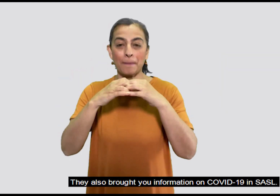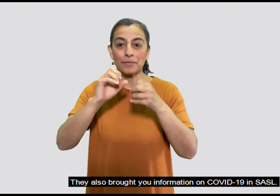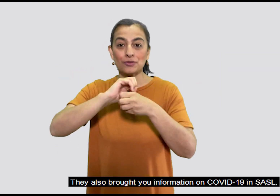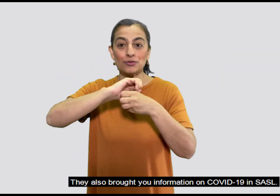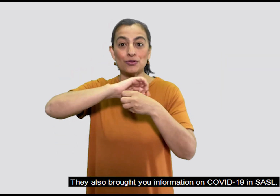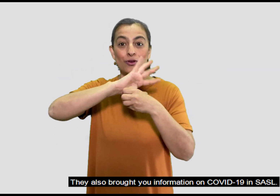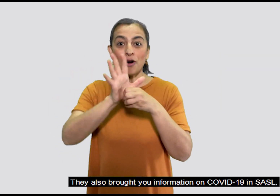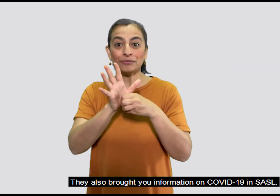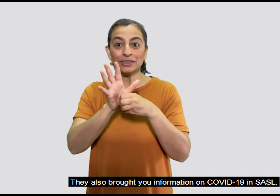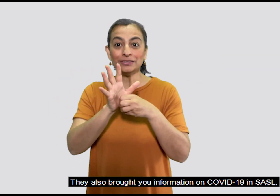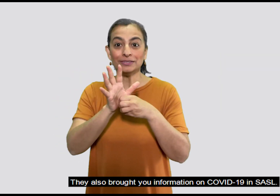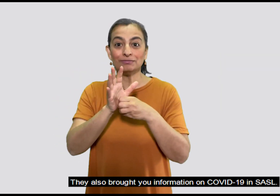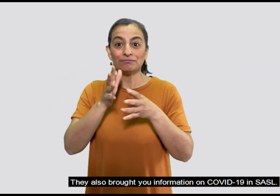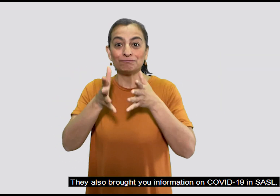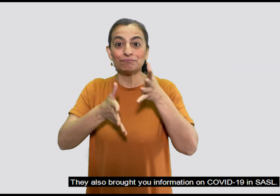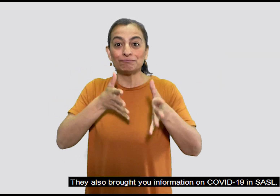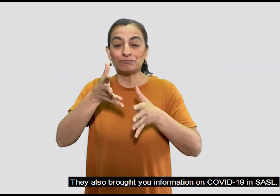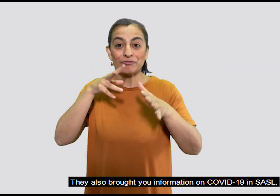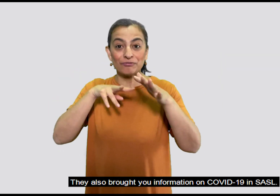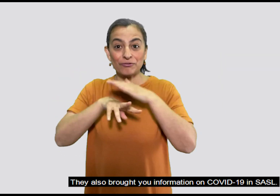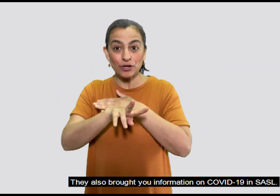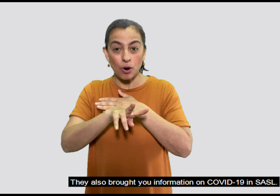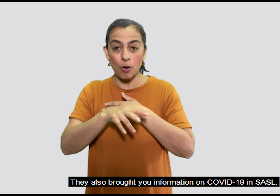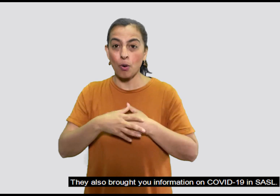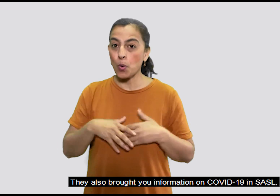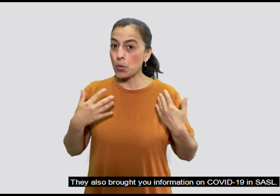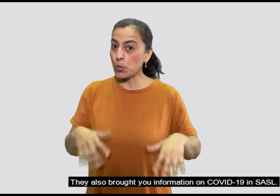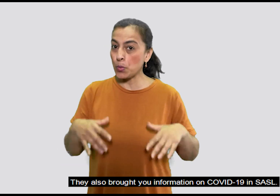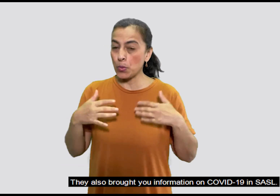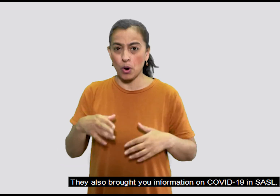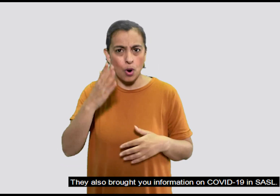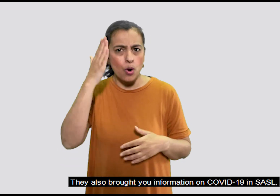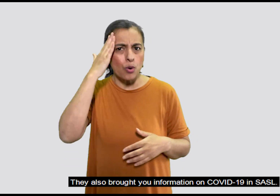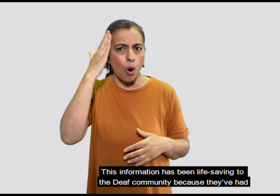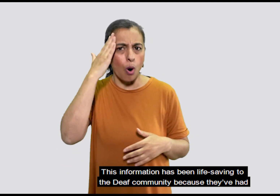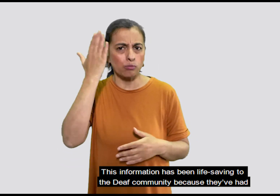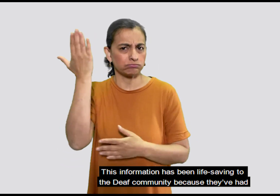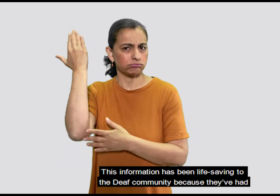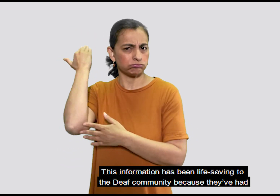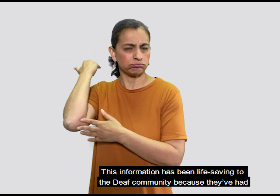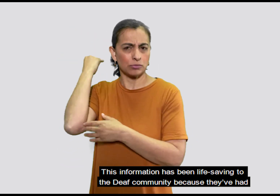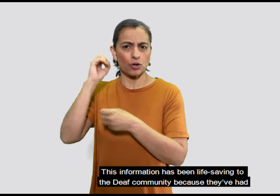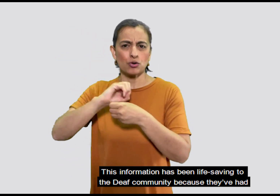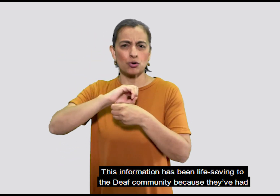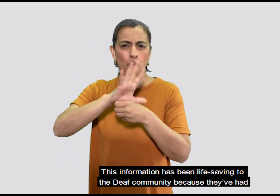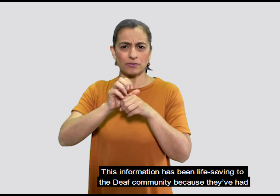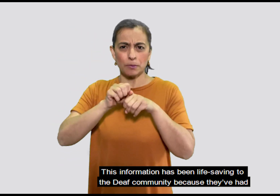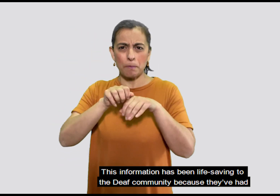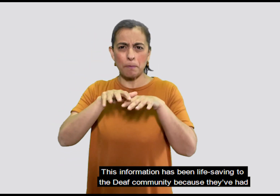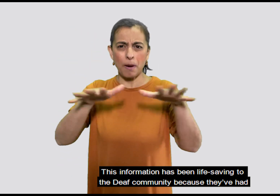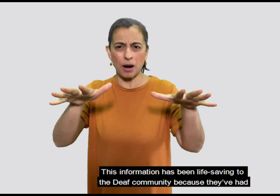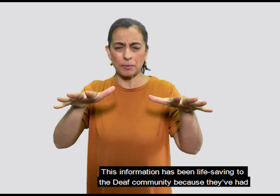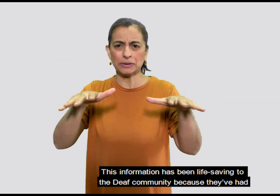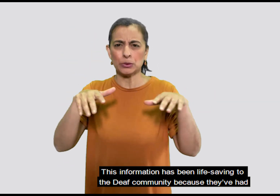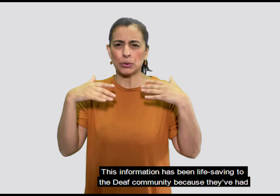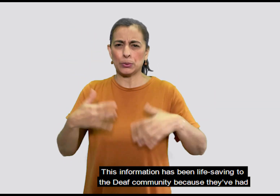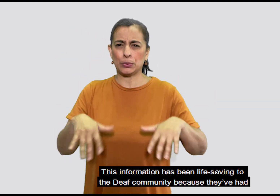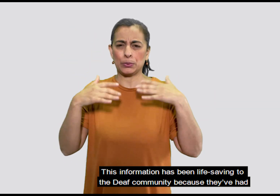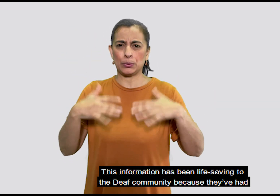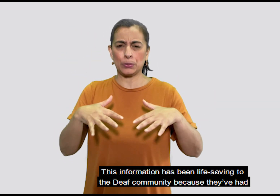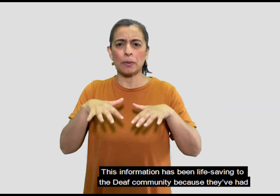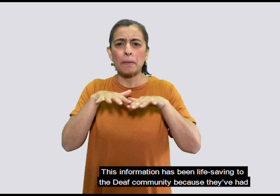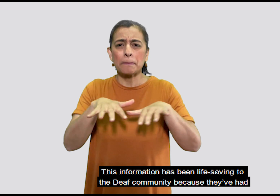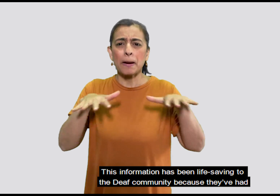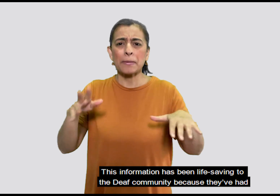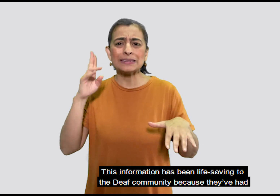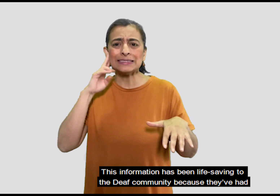They also brought you information on COVID-19 in South African Sign Language. This information has been